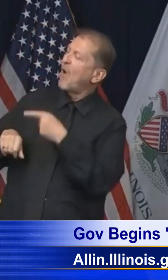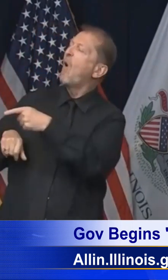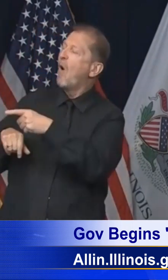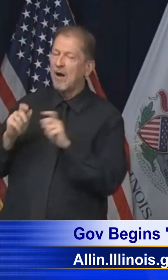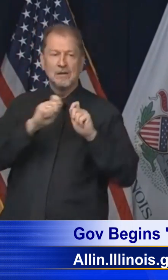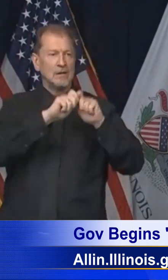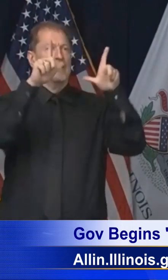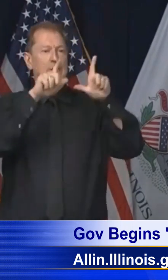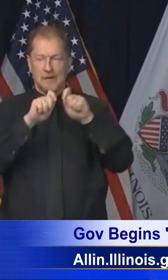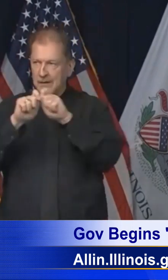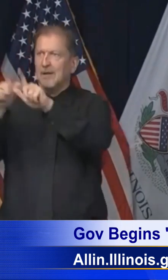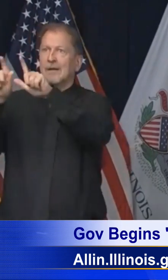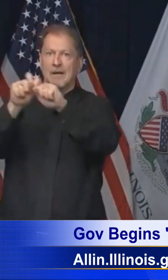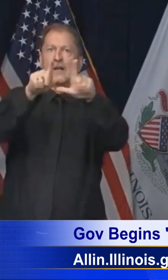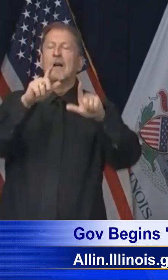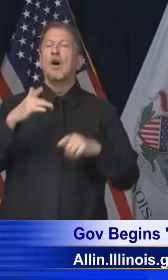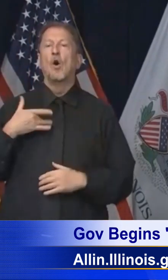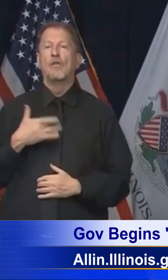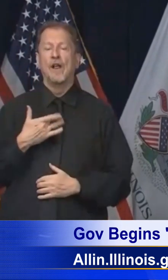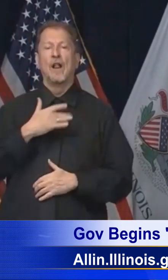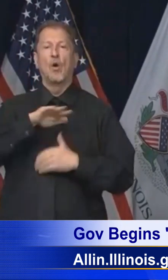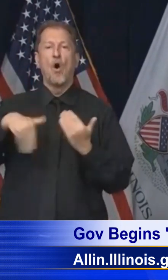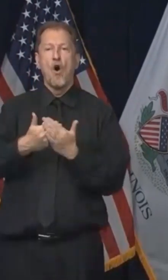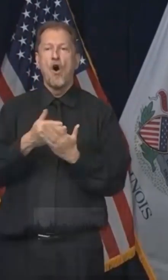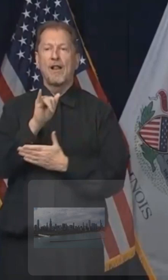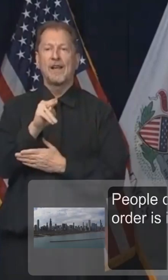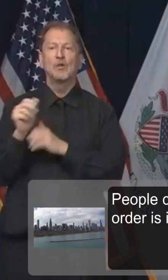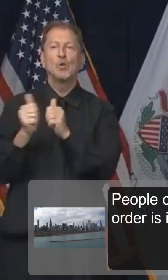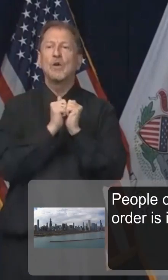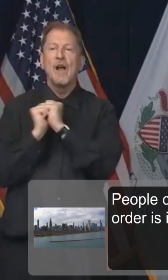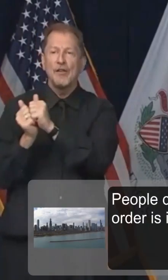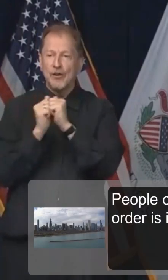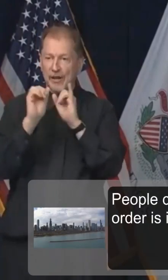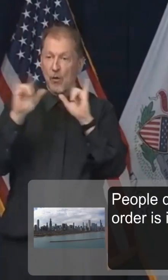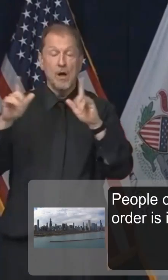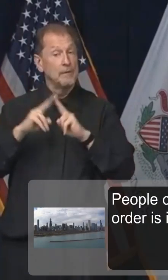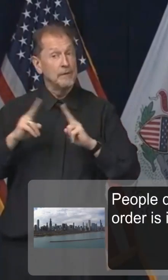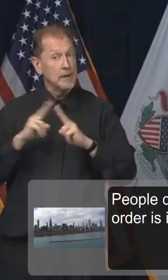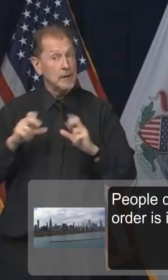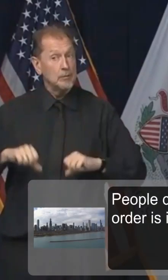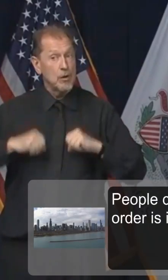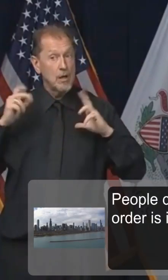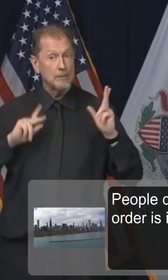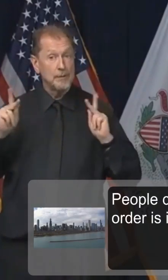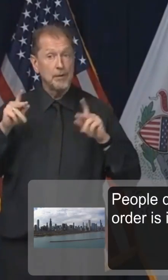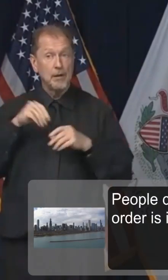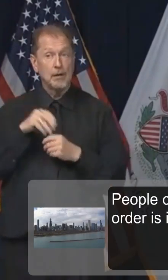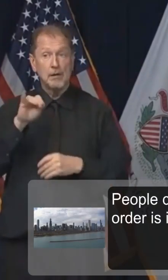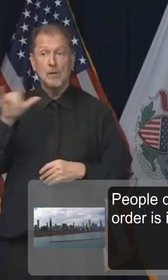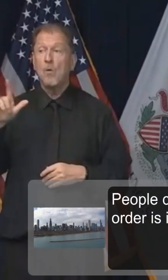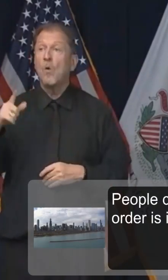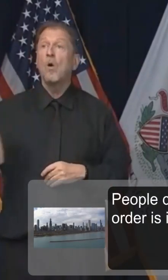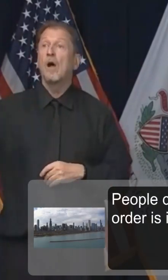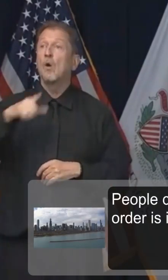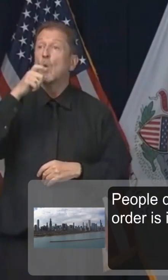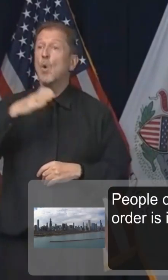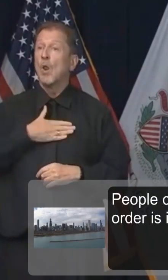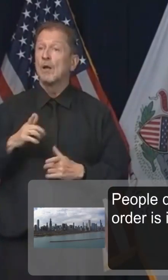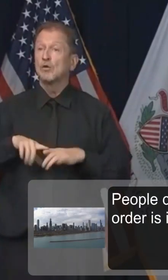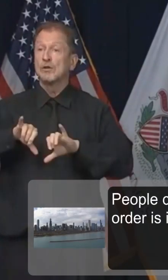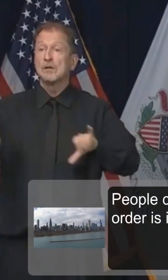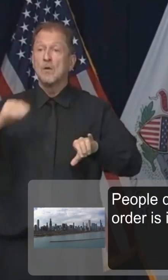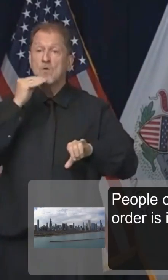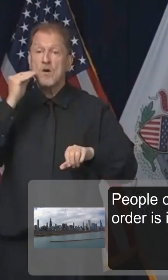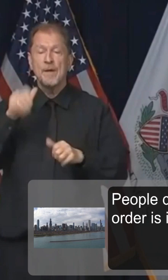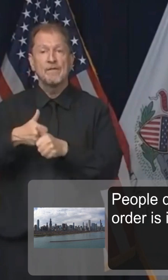this together in Illinois. And I am so very proud of the people of Illinois for doing what they do across the state, for following the rules, and this is